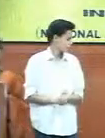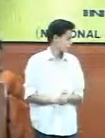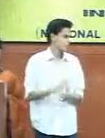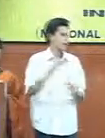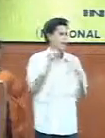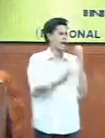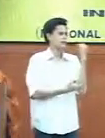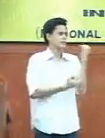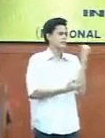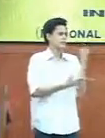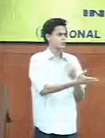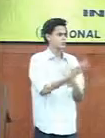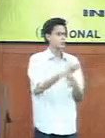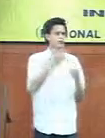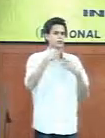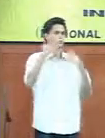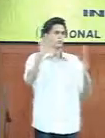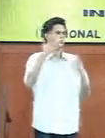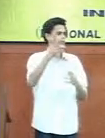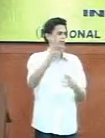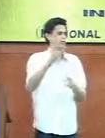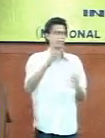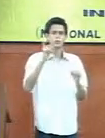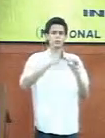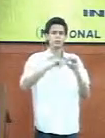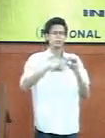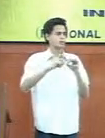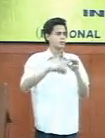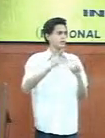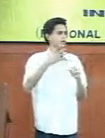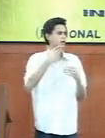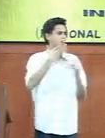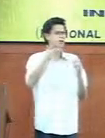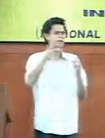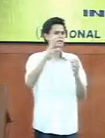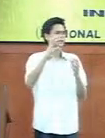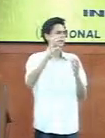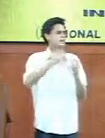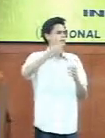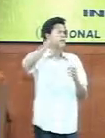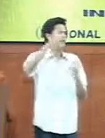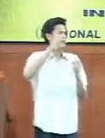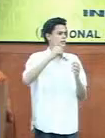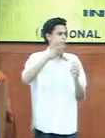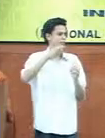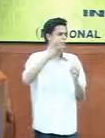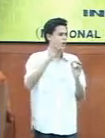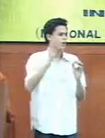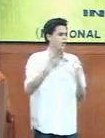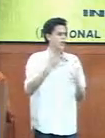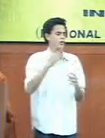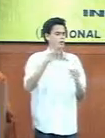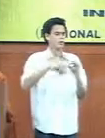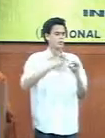Just lastly, I would like to add one small thing, that to all these questions related to chief commissioners or commissioners not being functional,